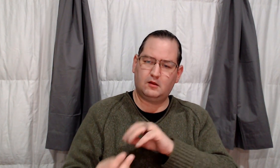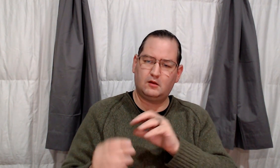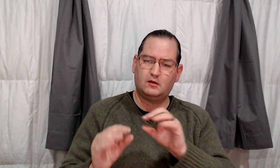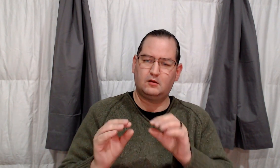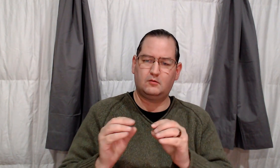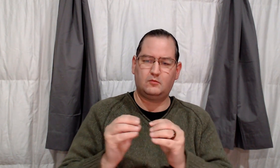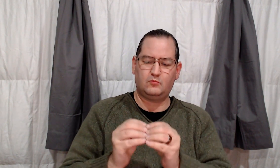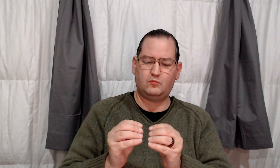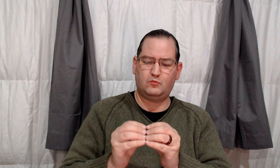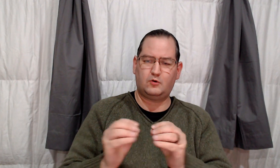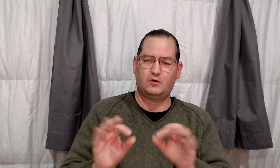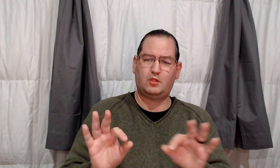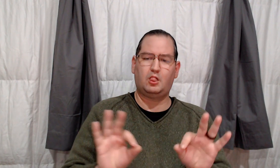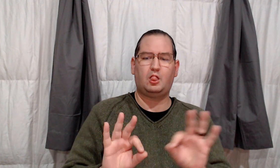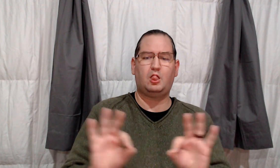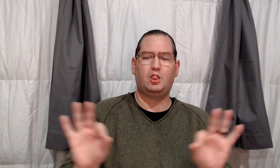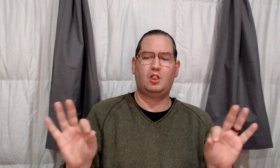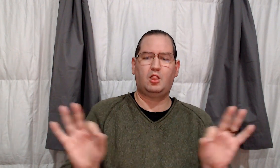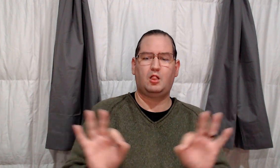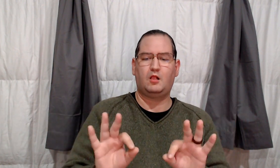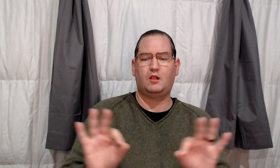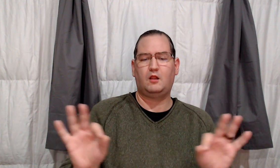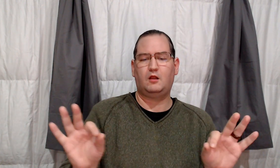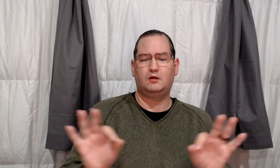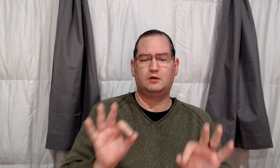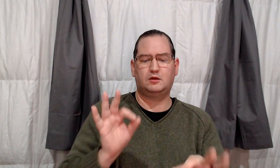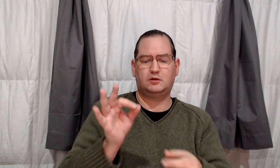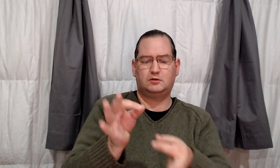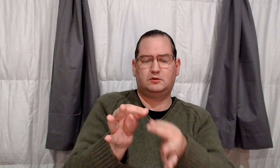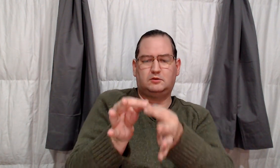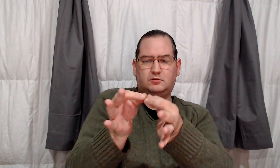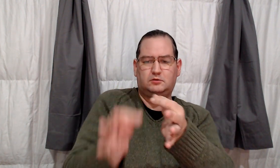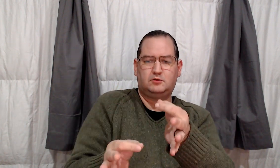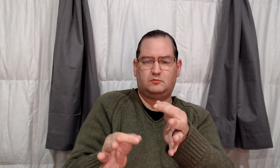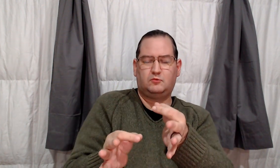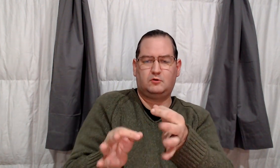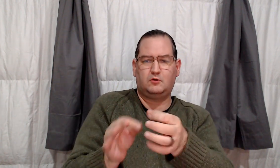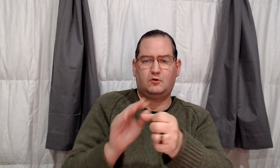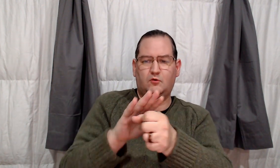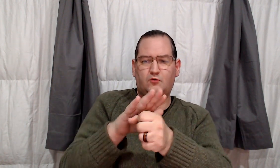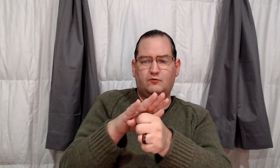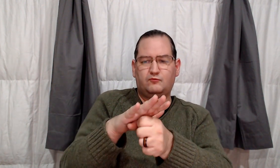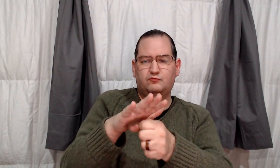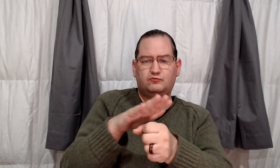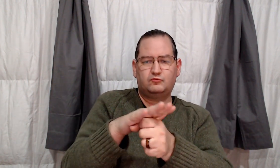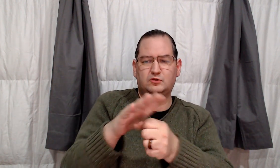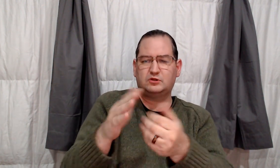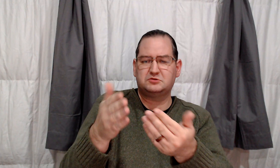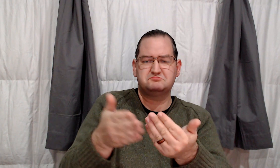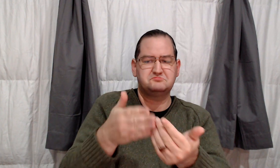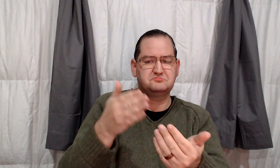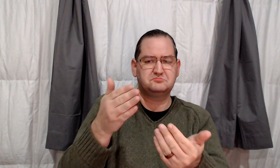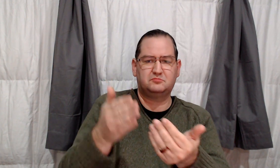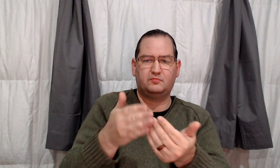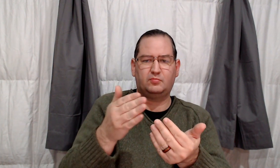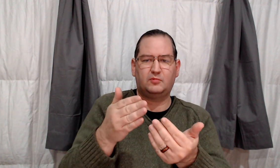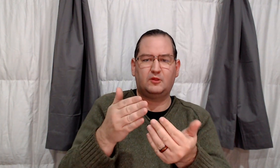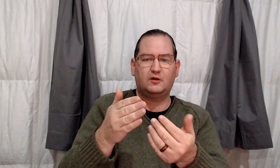than before, where even the effort it takes to be aware of the sound of my voice or the meaning of my words